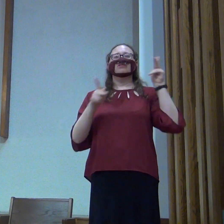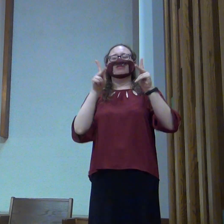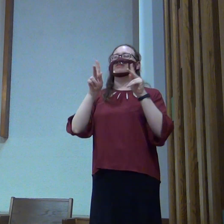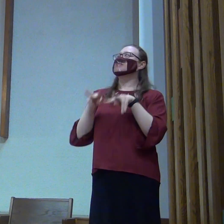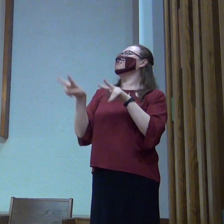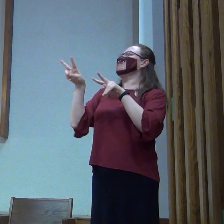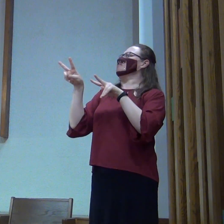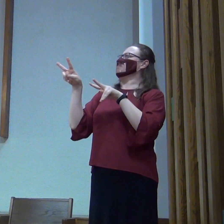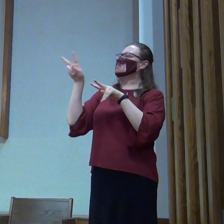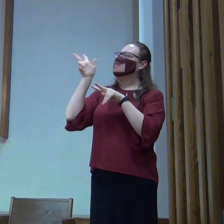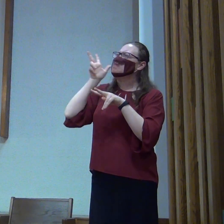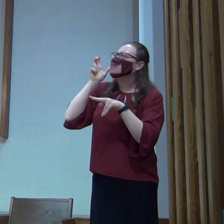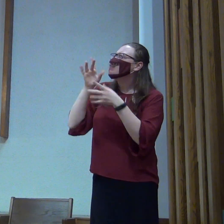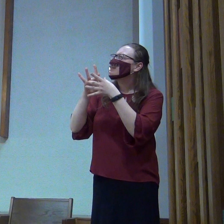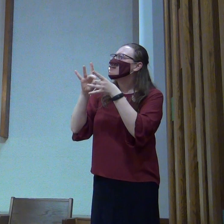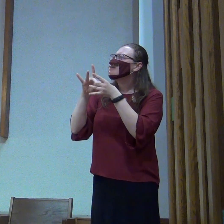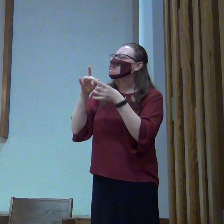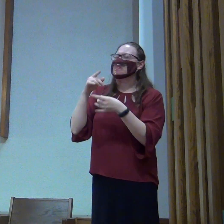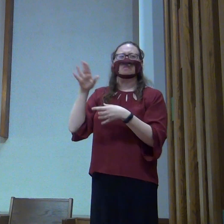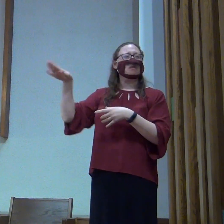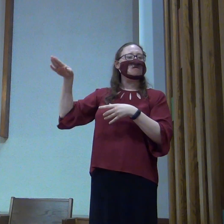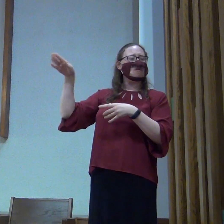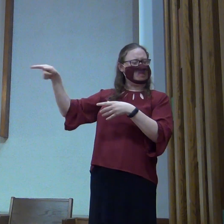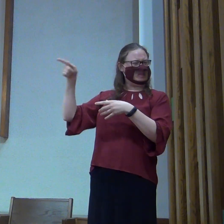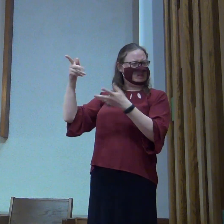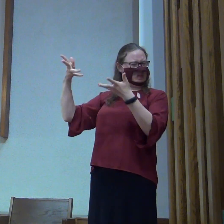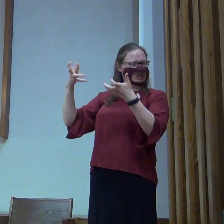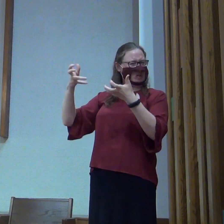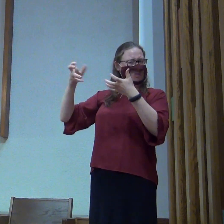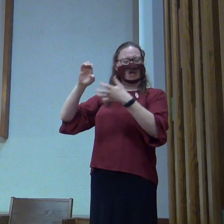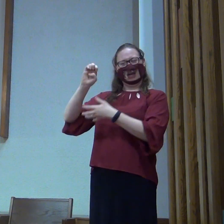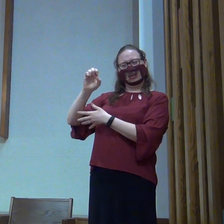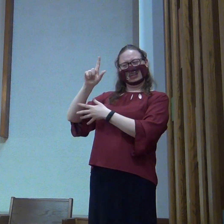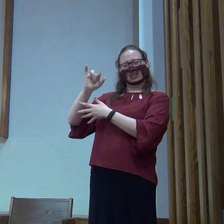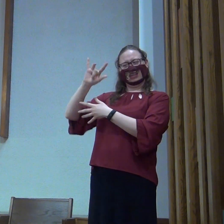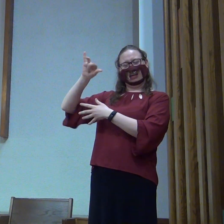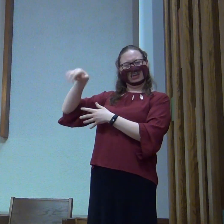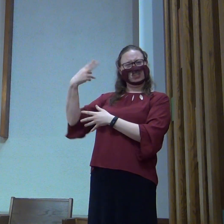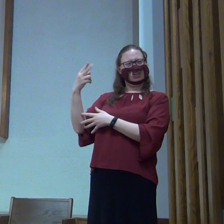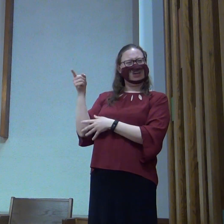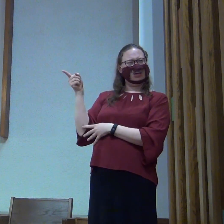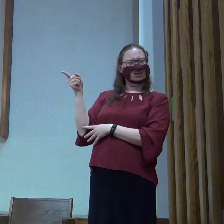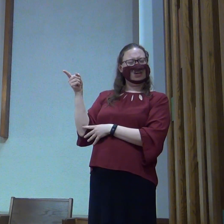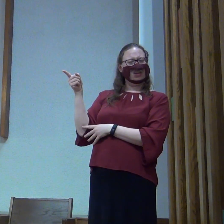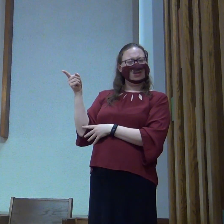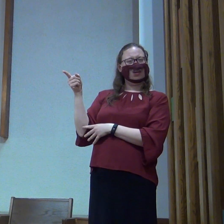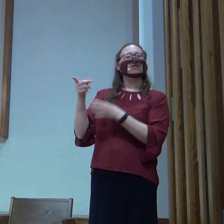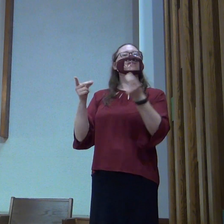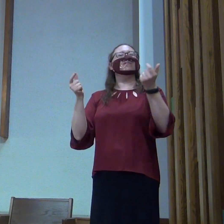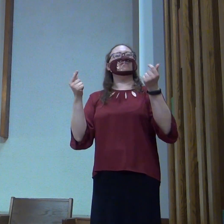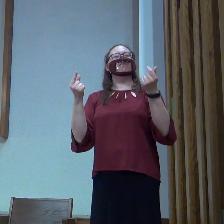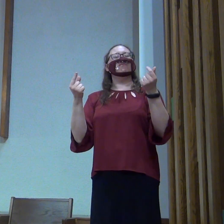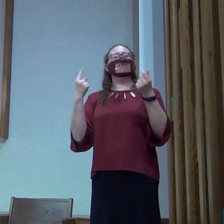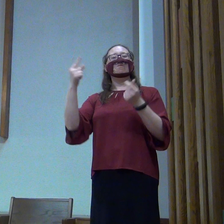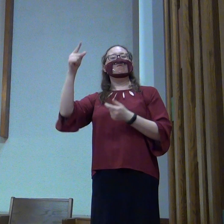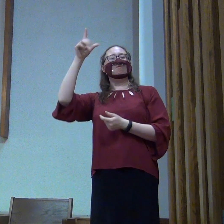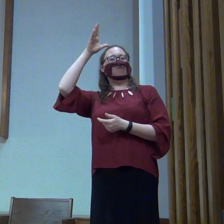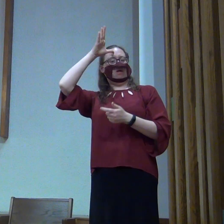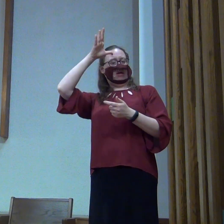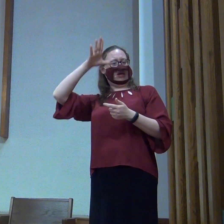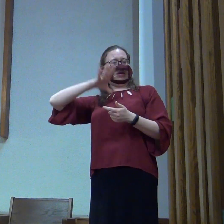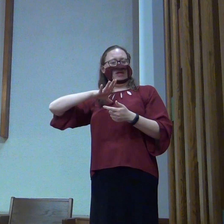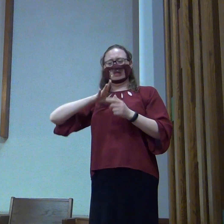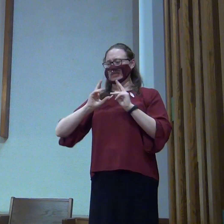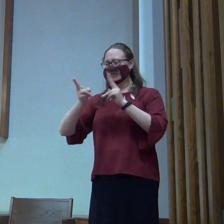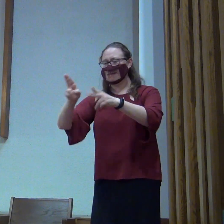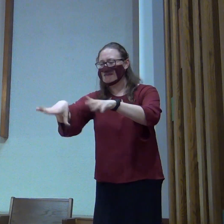there heard this, they said, he's calling for Elijah. Immediately, one of them